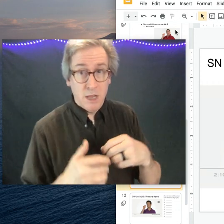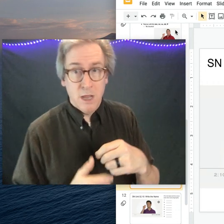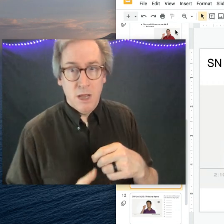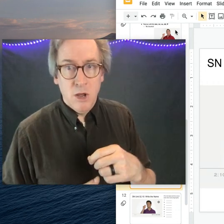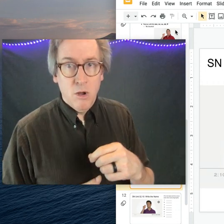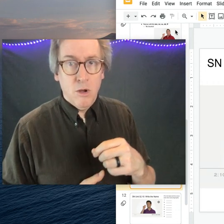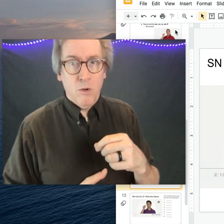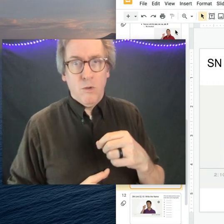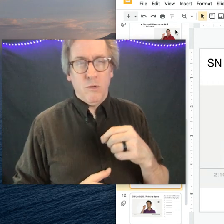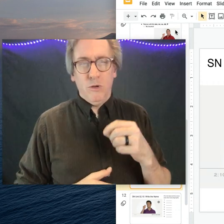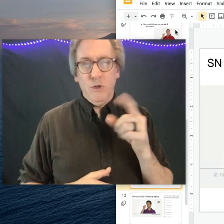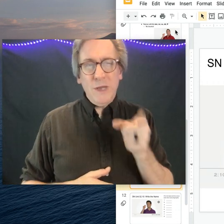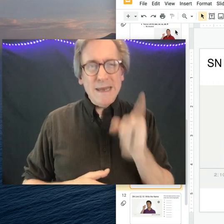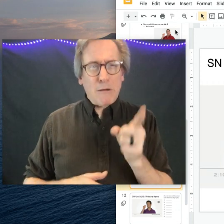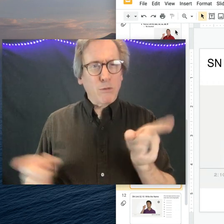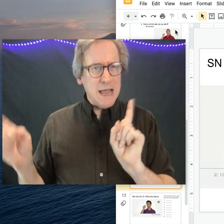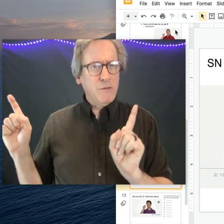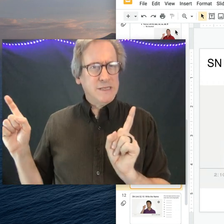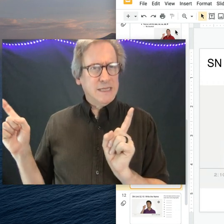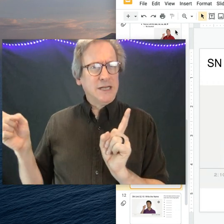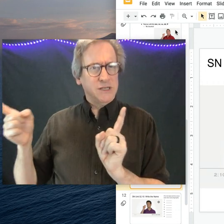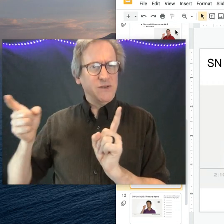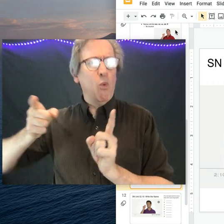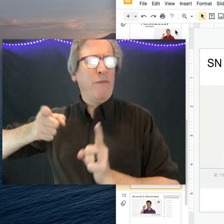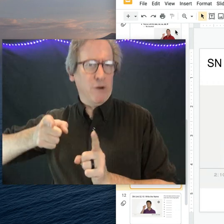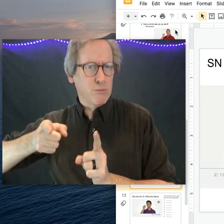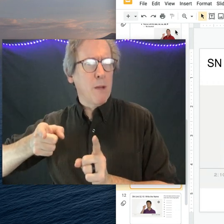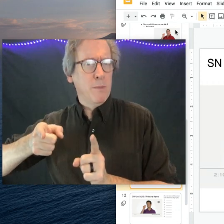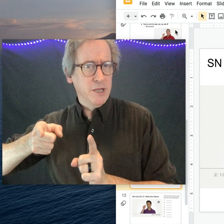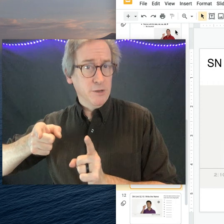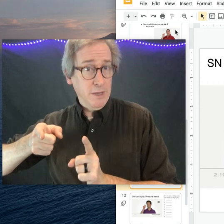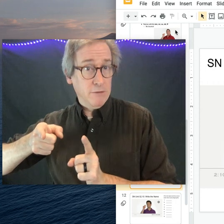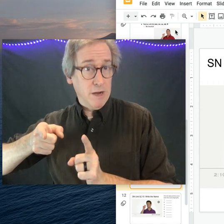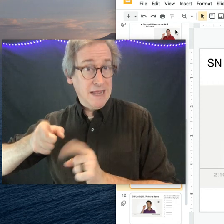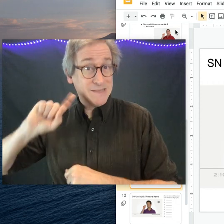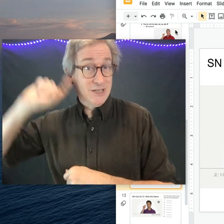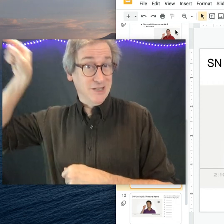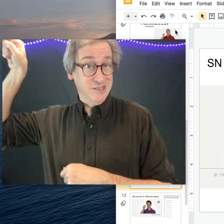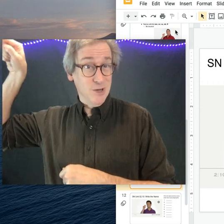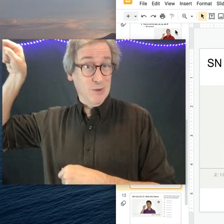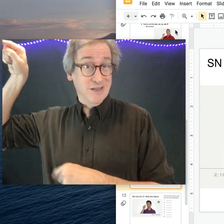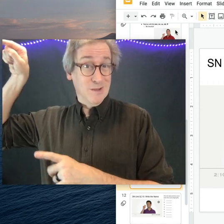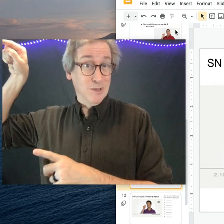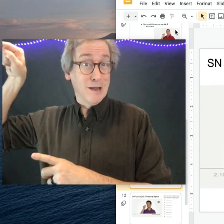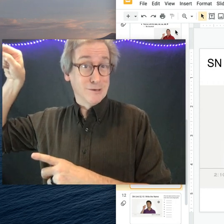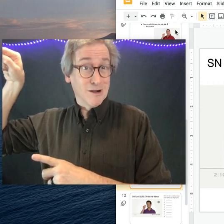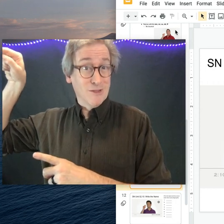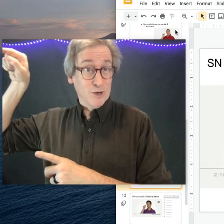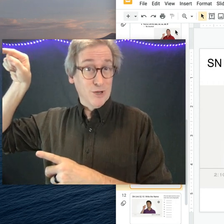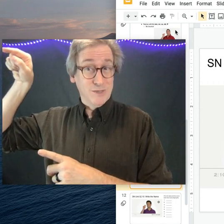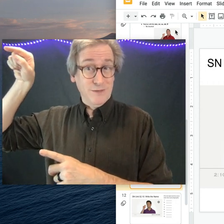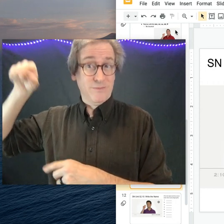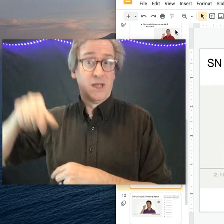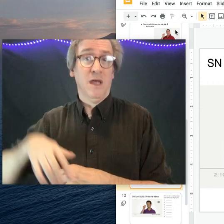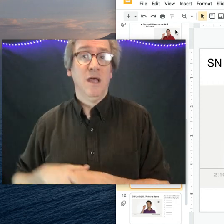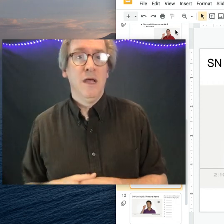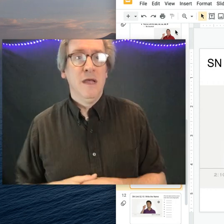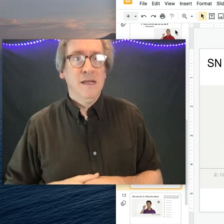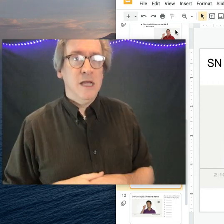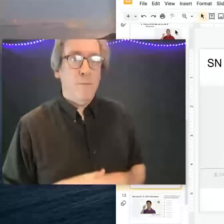of them. You can narrow down the selections of what they're probably going to be, right? Especially because you know what the double letters are that we're using.